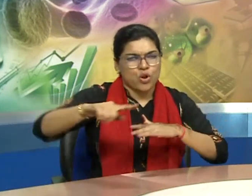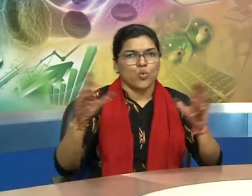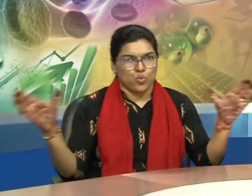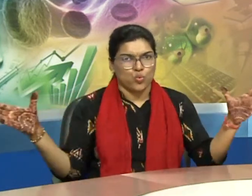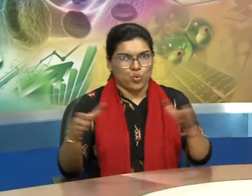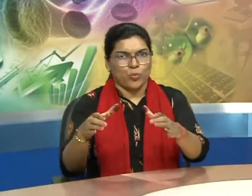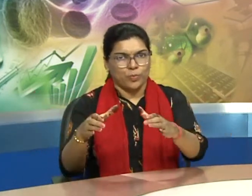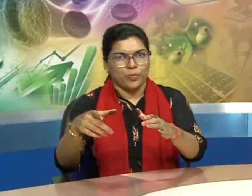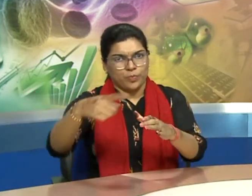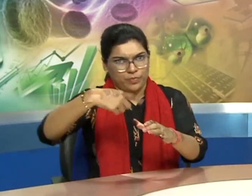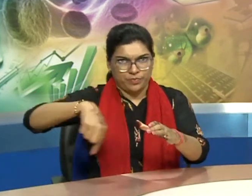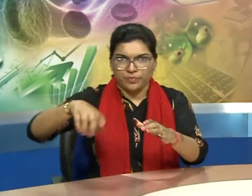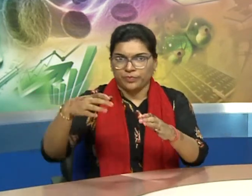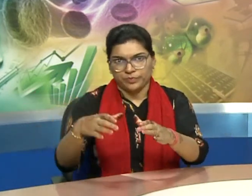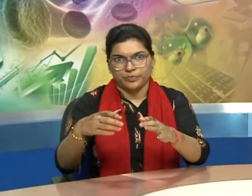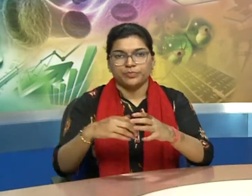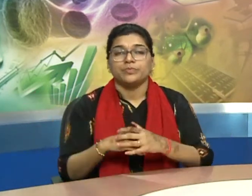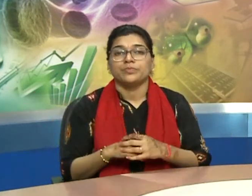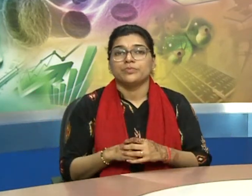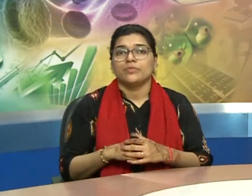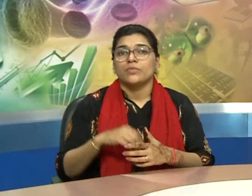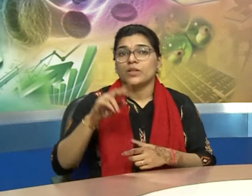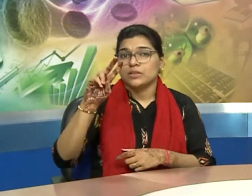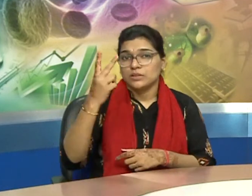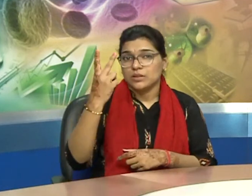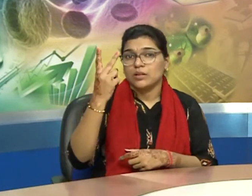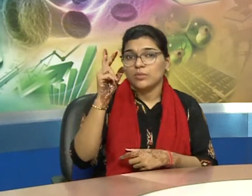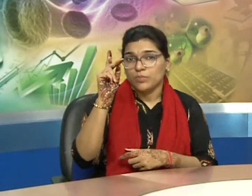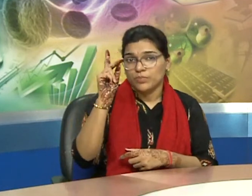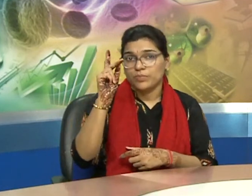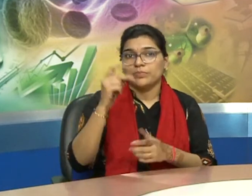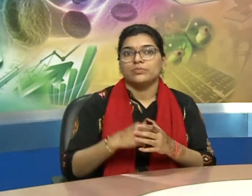students are increasing every year after